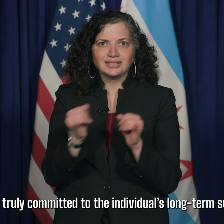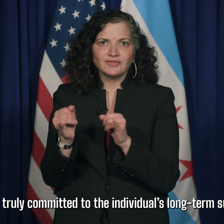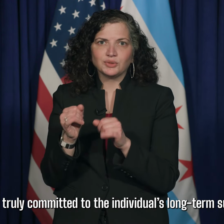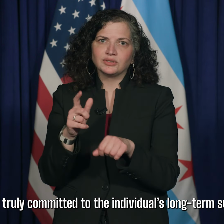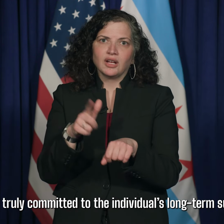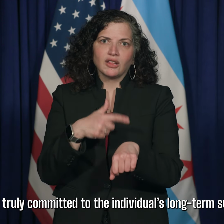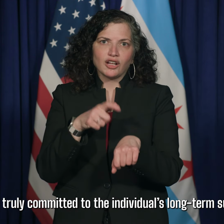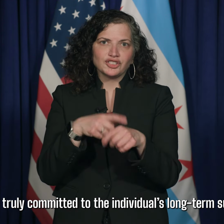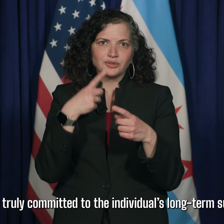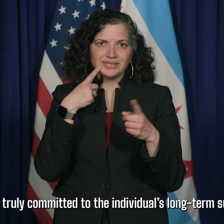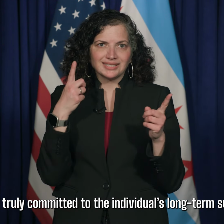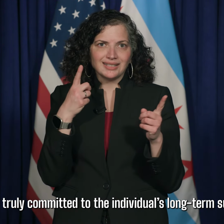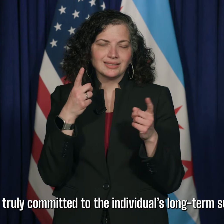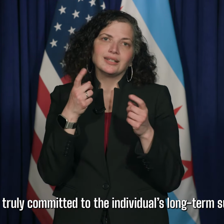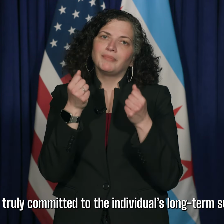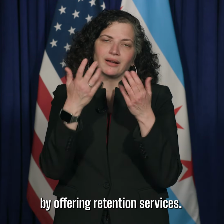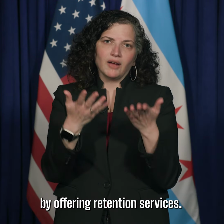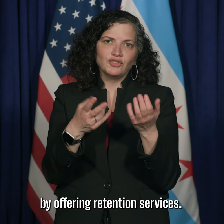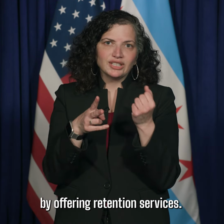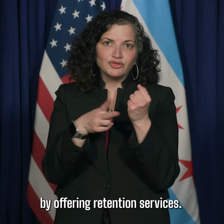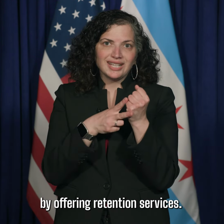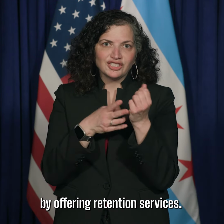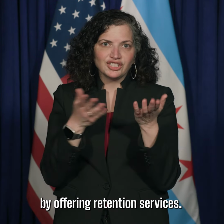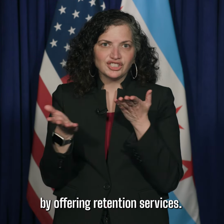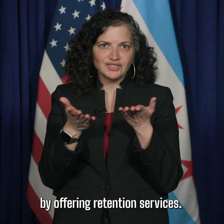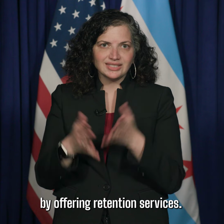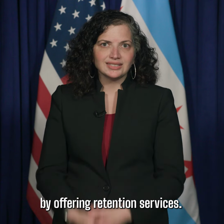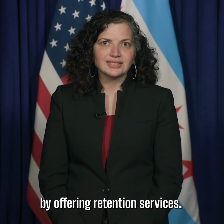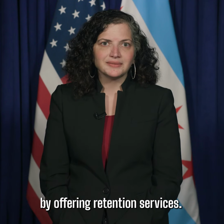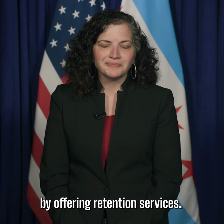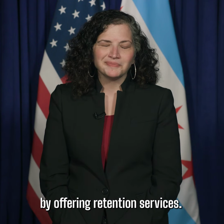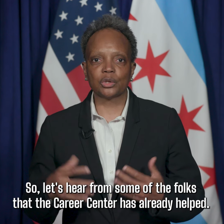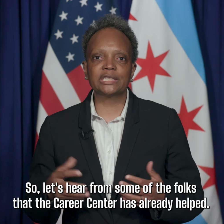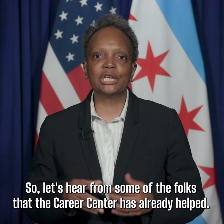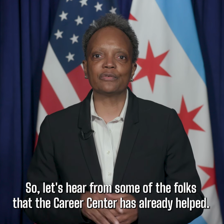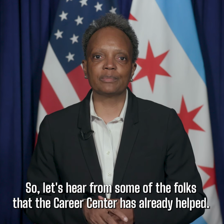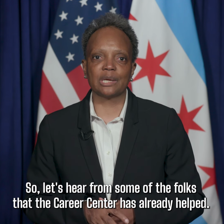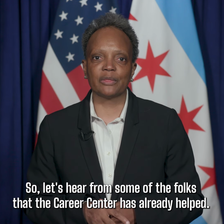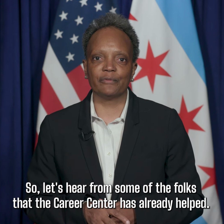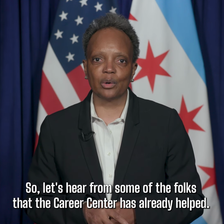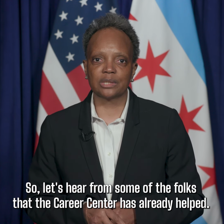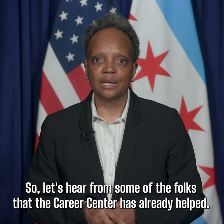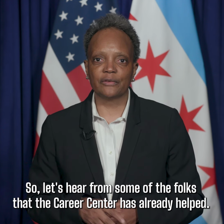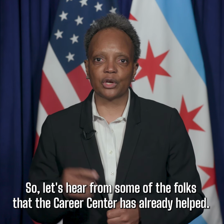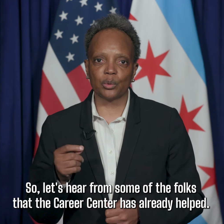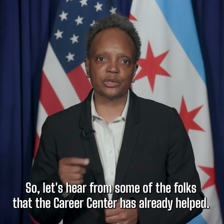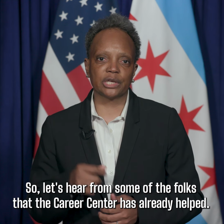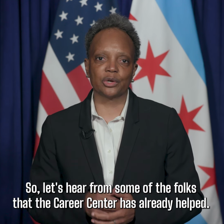individual's long-term success by offering communication services. So let's hear from some of the folks that the Career Center